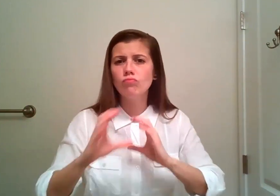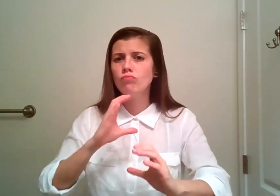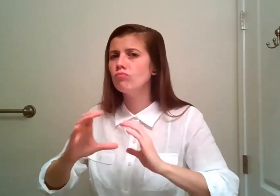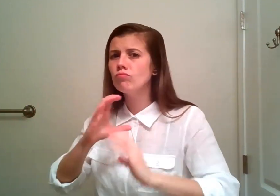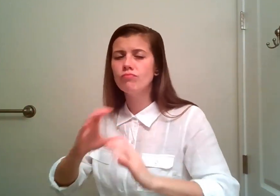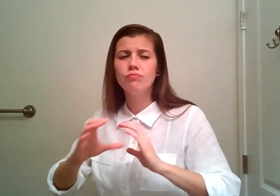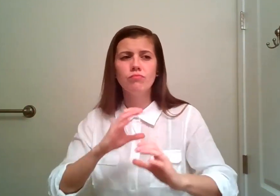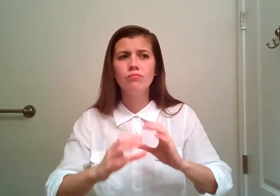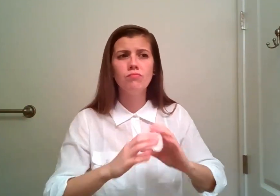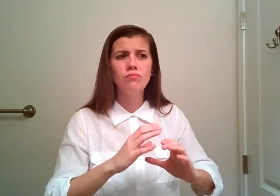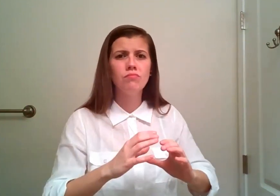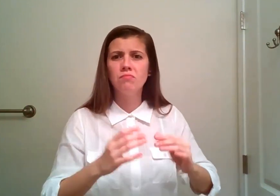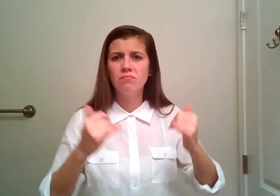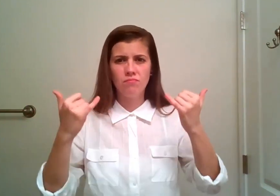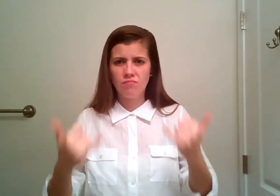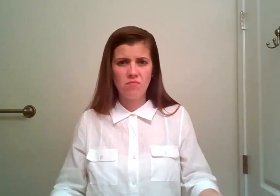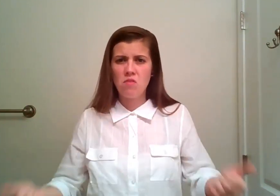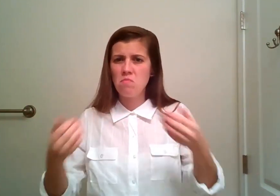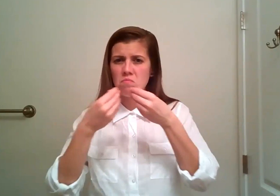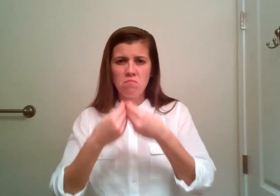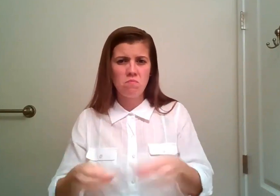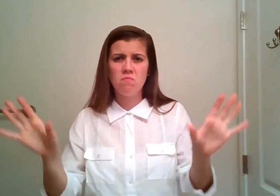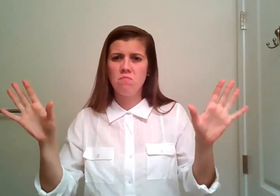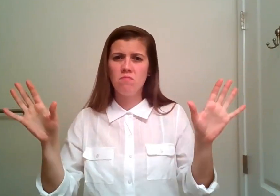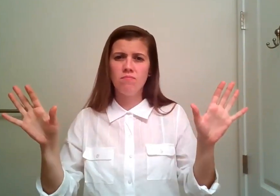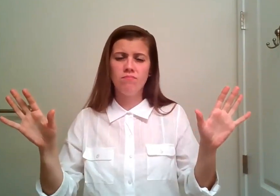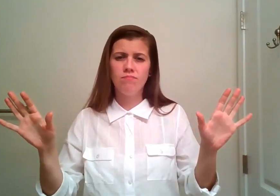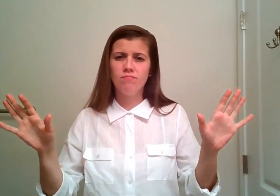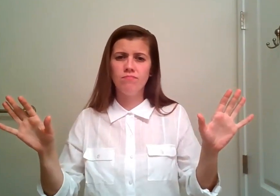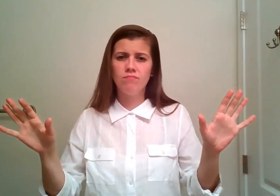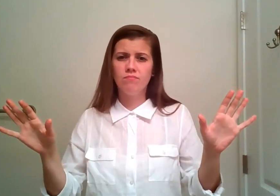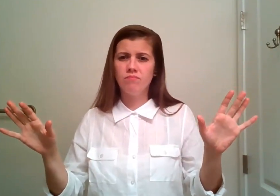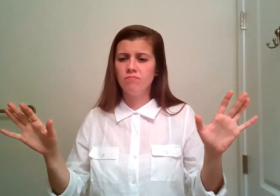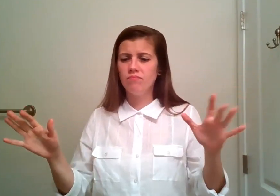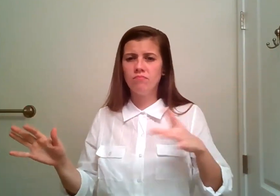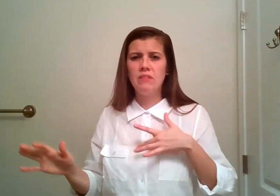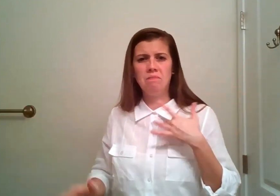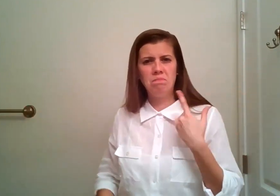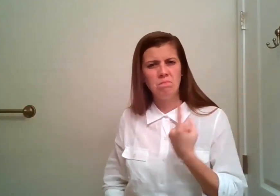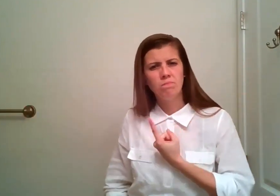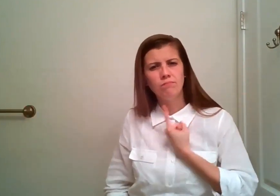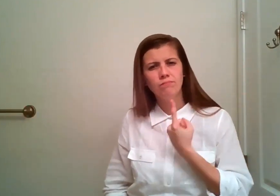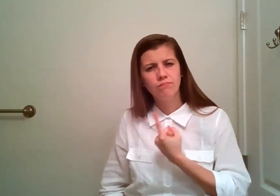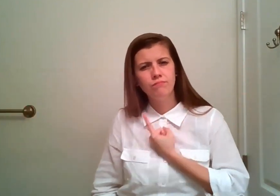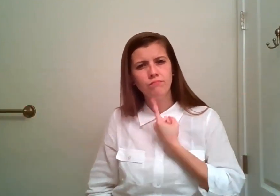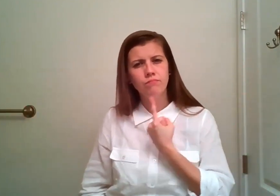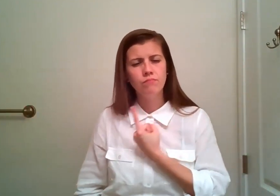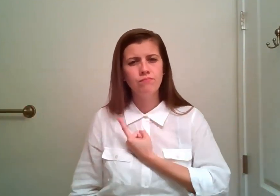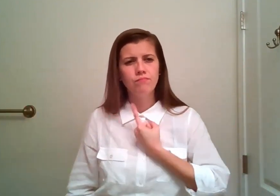I didn't feel like I understood what was going on. I felt like I didn't have communication with anyone, and I felt